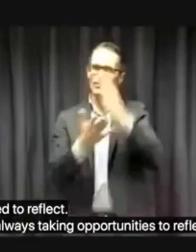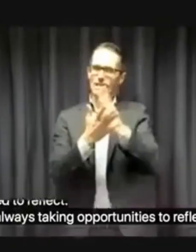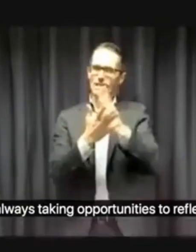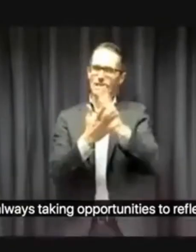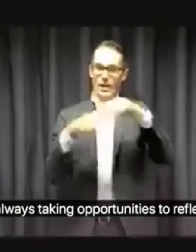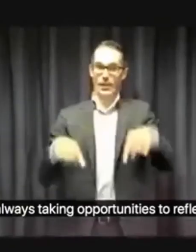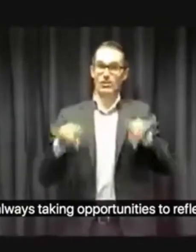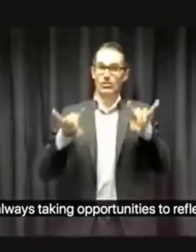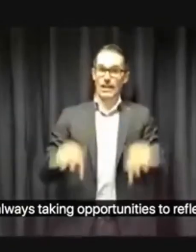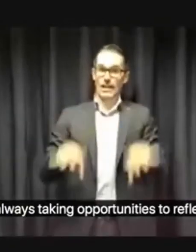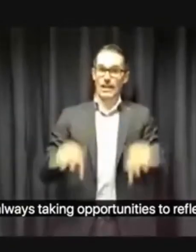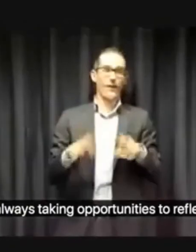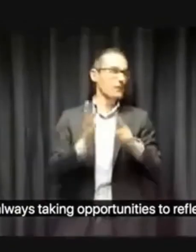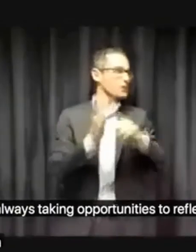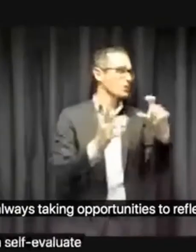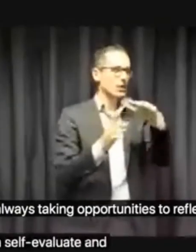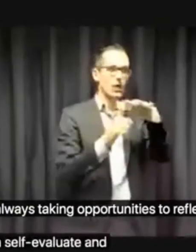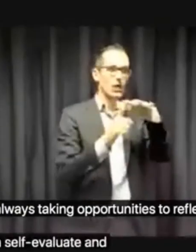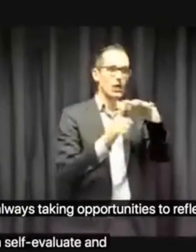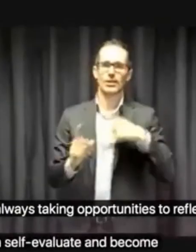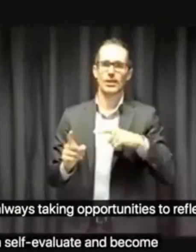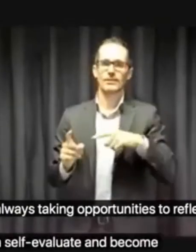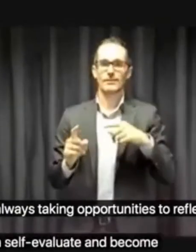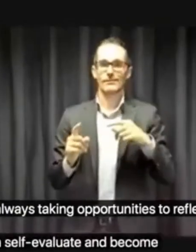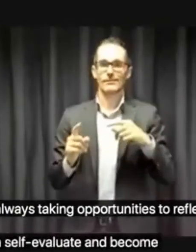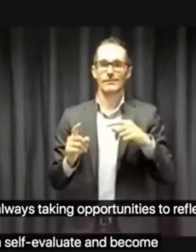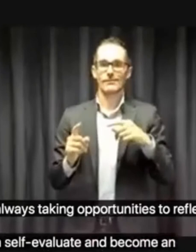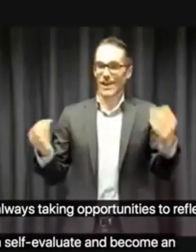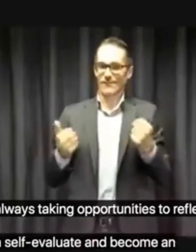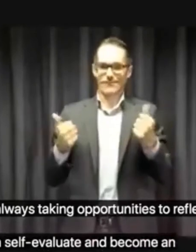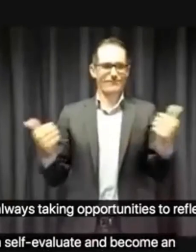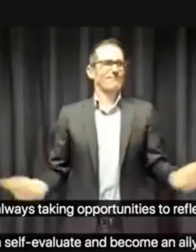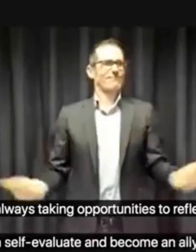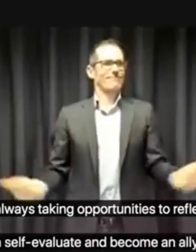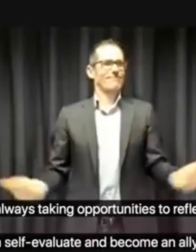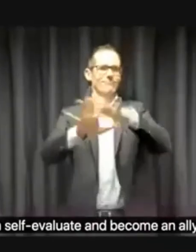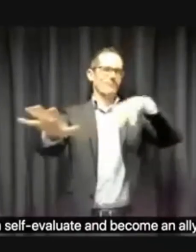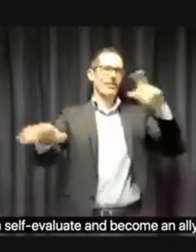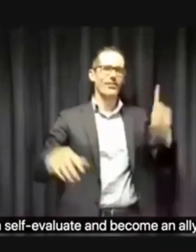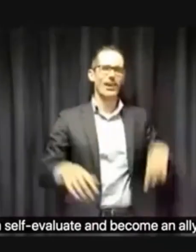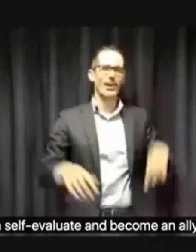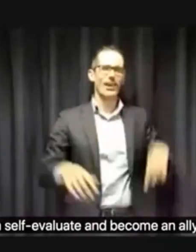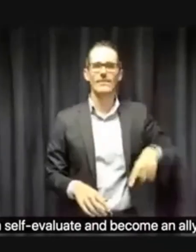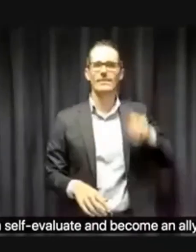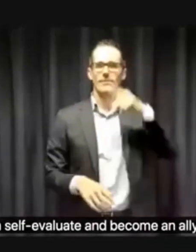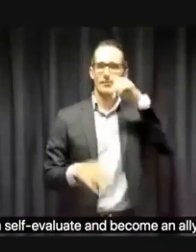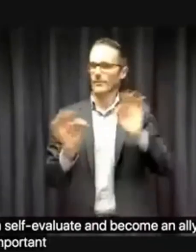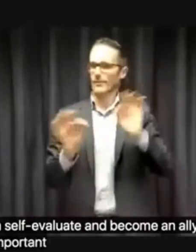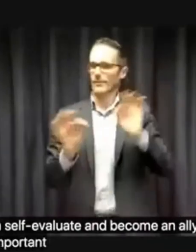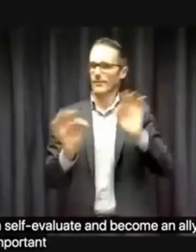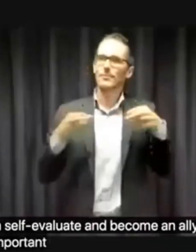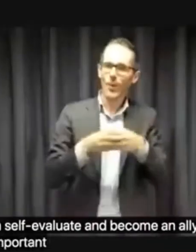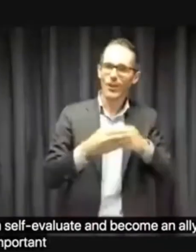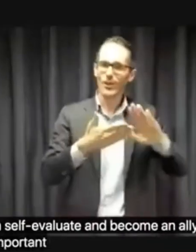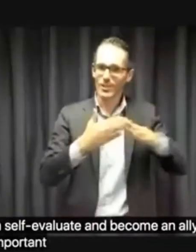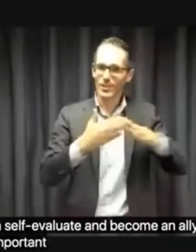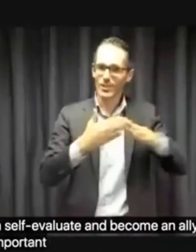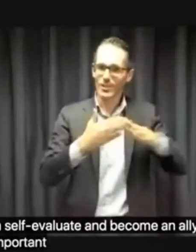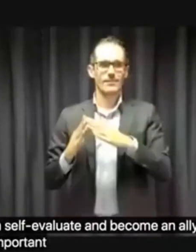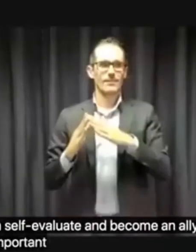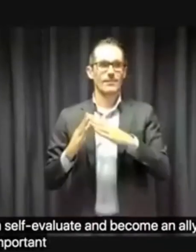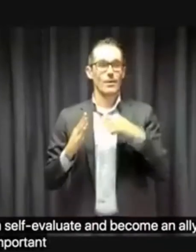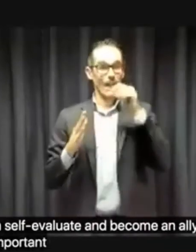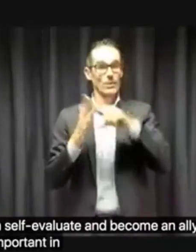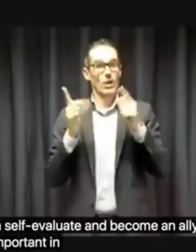ally. Now what's important then here in Australia and Victoria context, because we don't have a flock of thousands of deaf people or a